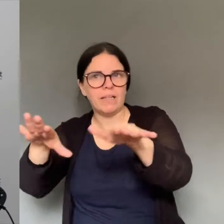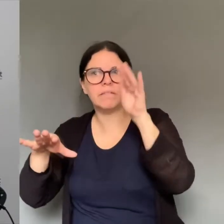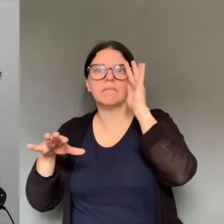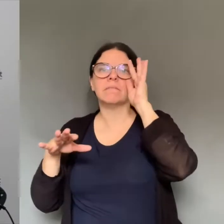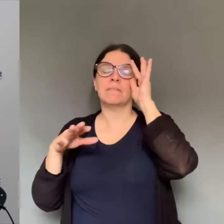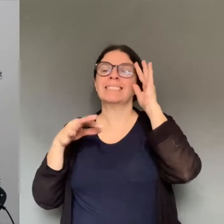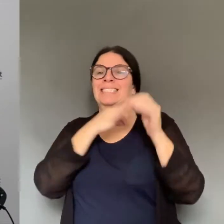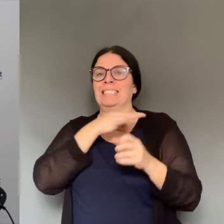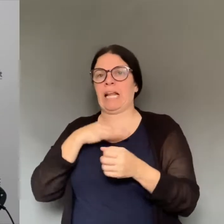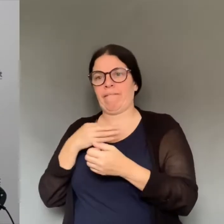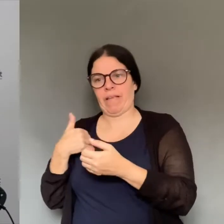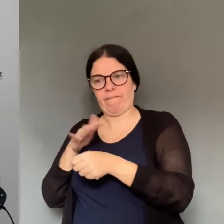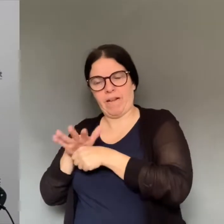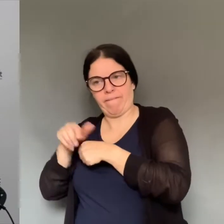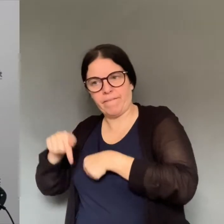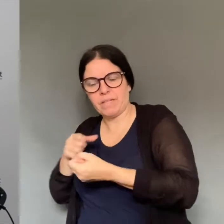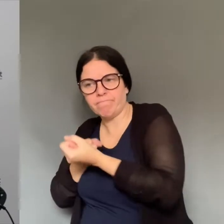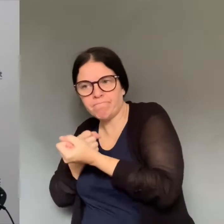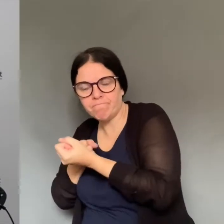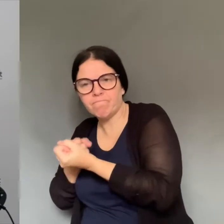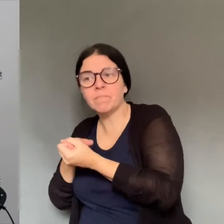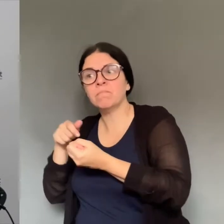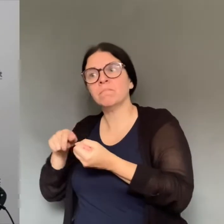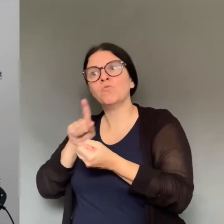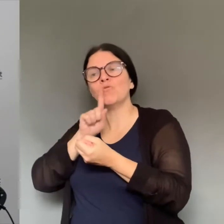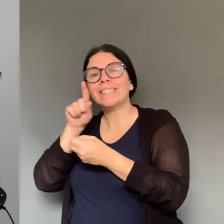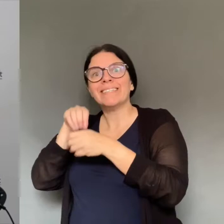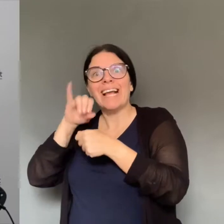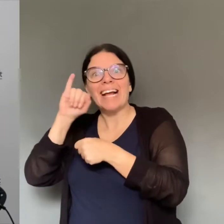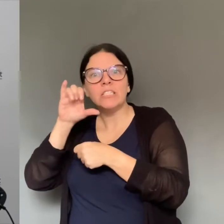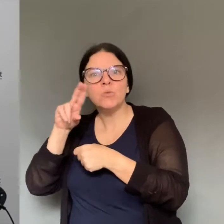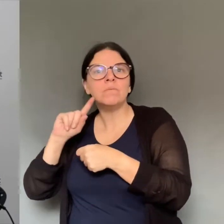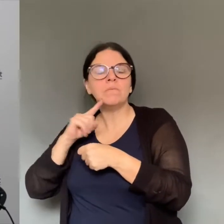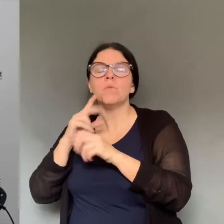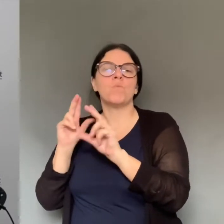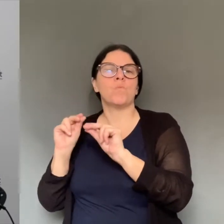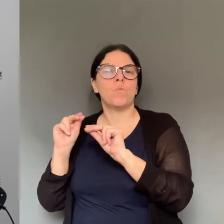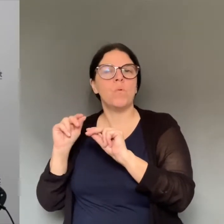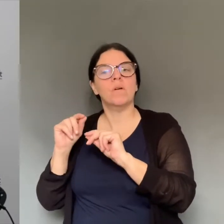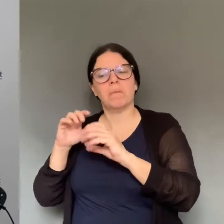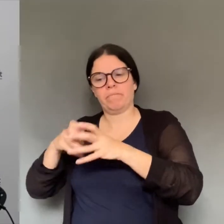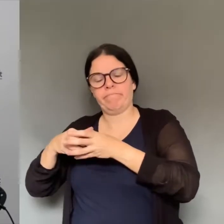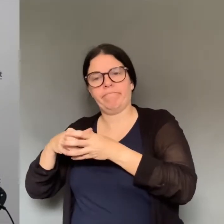measures, and limit the spread of the disease in the facility.